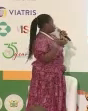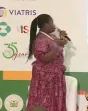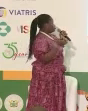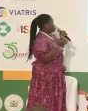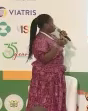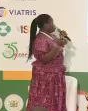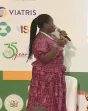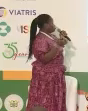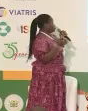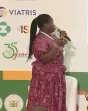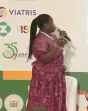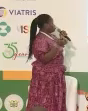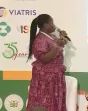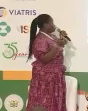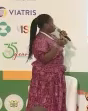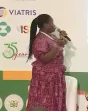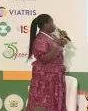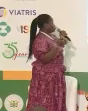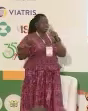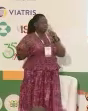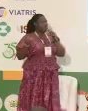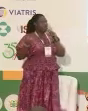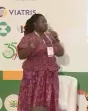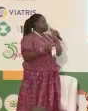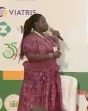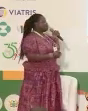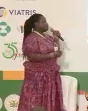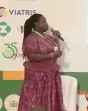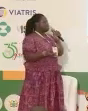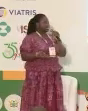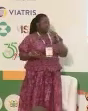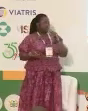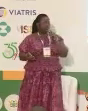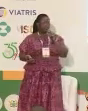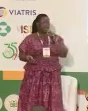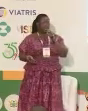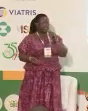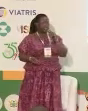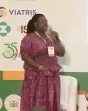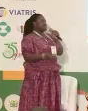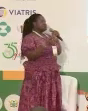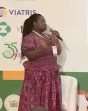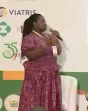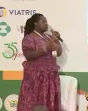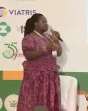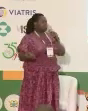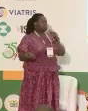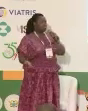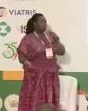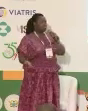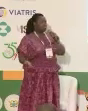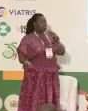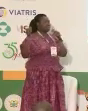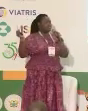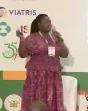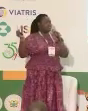had food to eat, or if you don't know where to sleep, or you don't have like your basic needs as a human being to exist, taking your drugs or